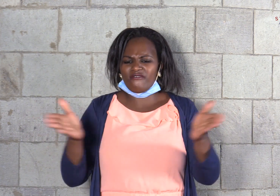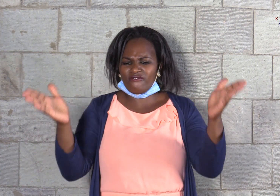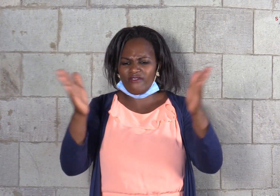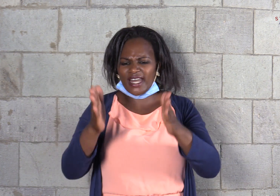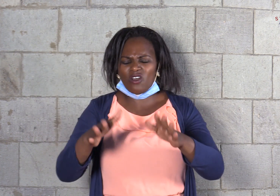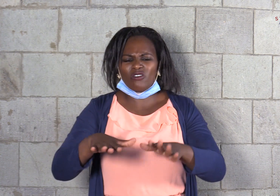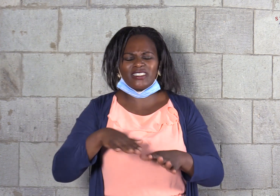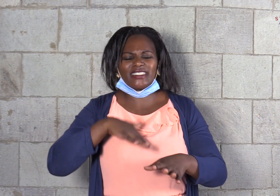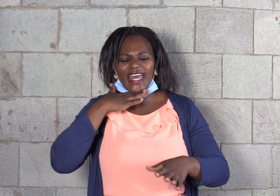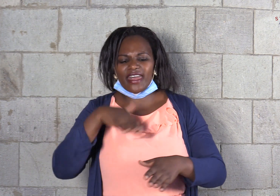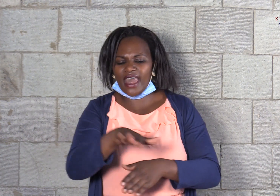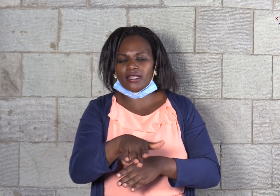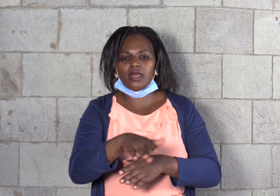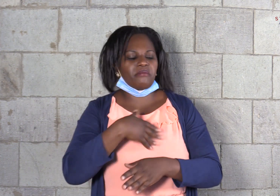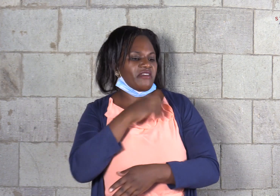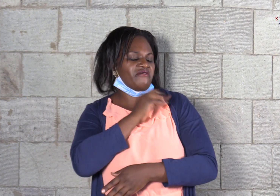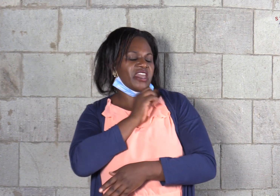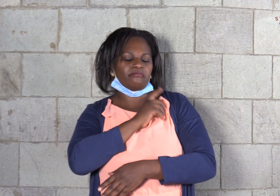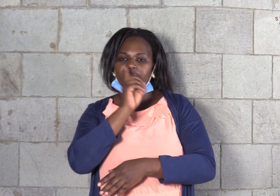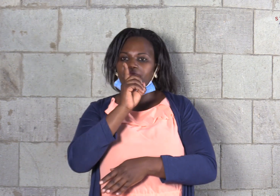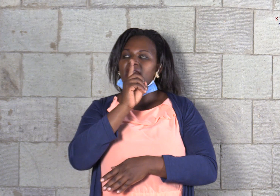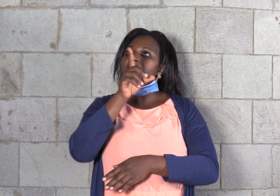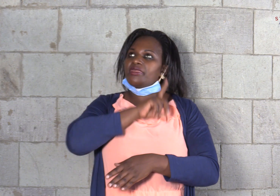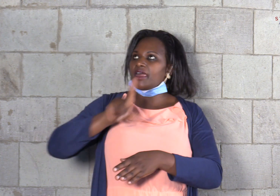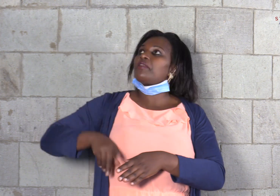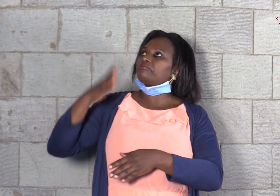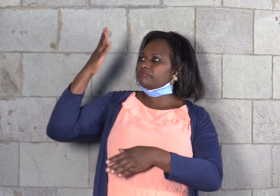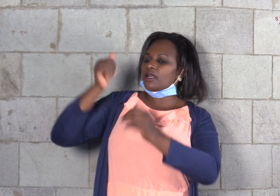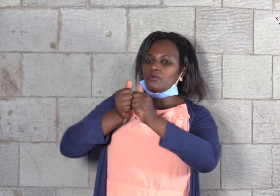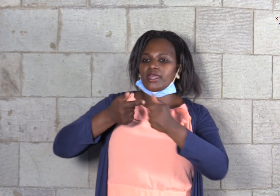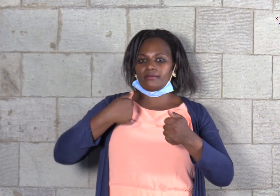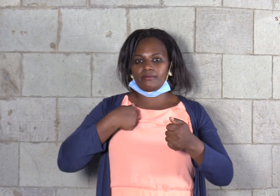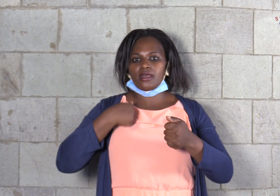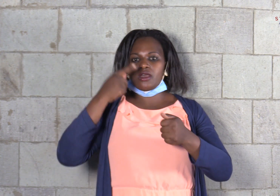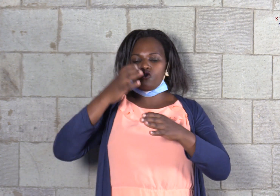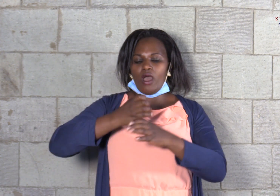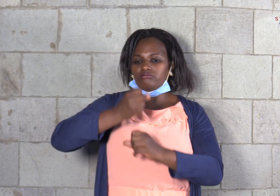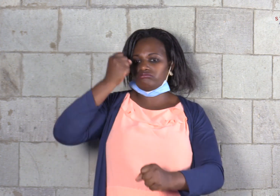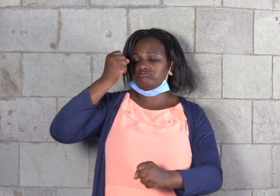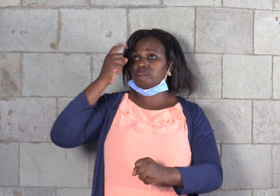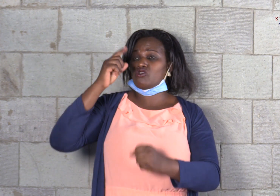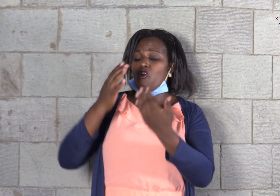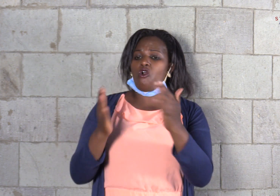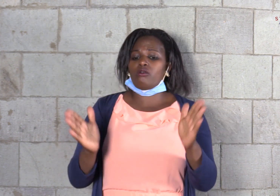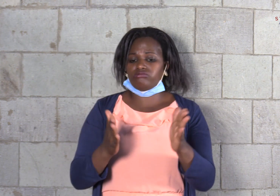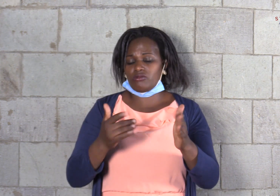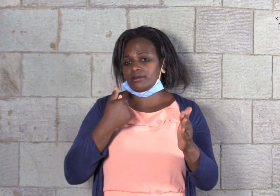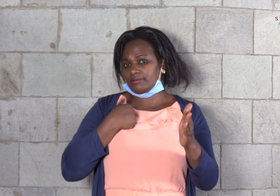I'll fear no evil, for you are with me. Your rod and your staff, they comfort me. You prepare a